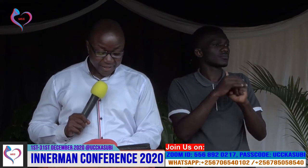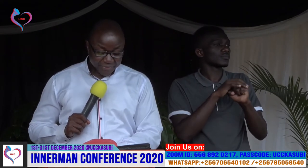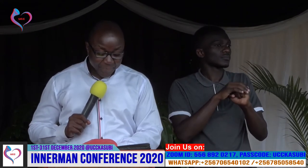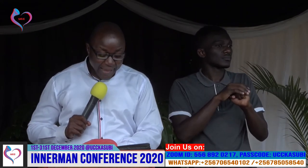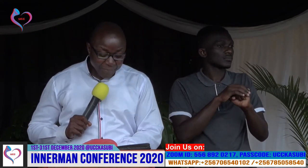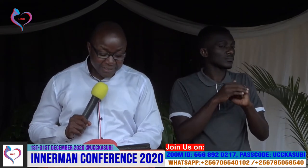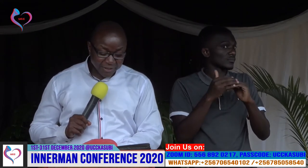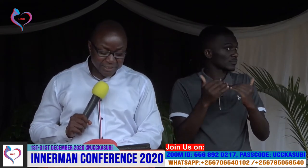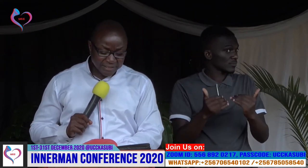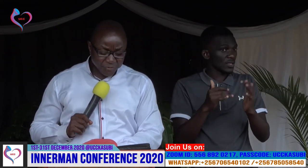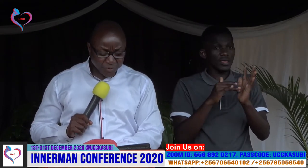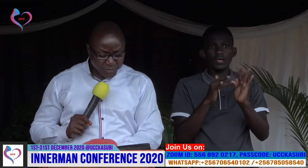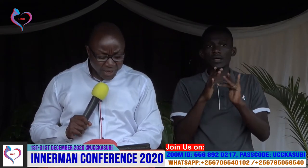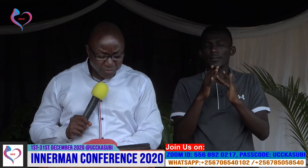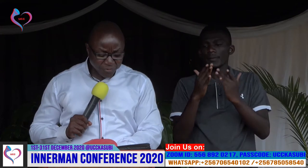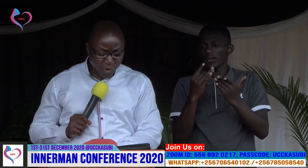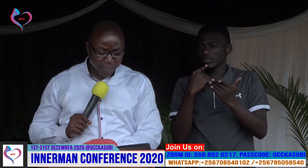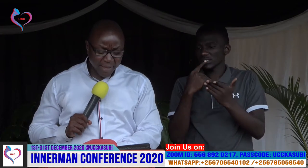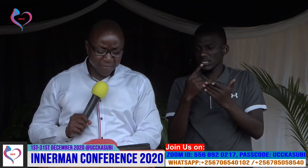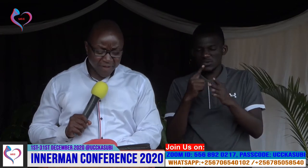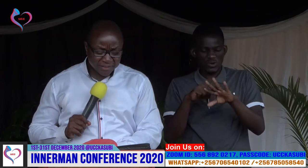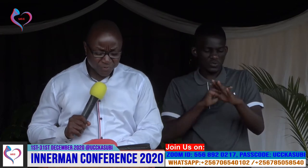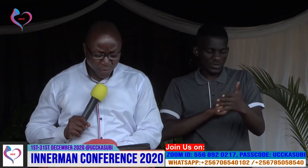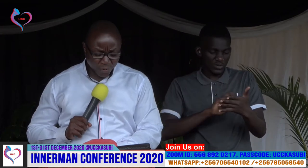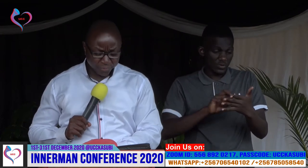created. The Bible tells us, if we read from